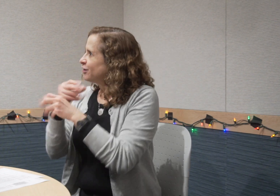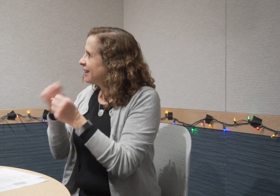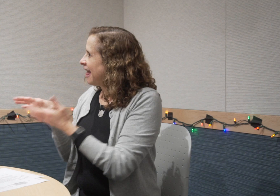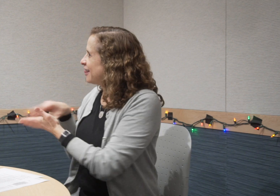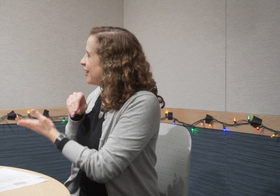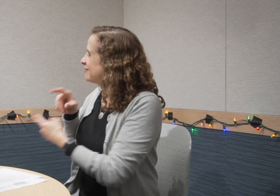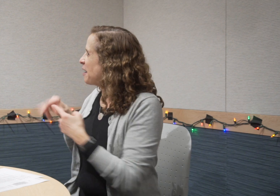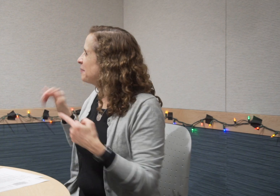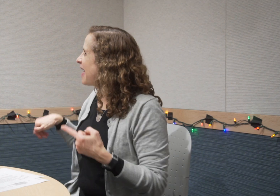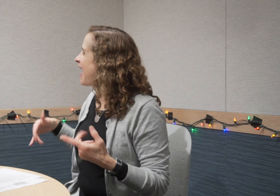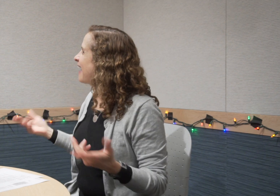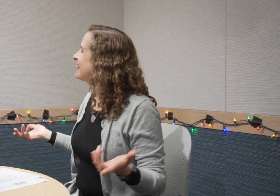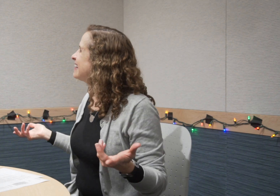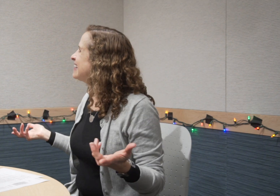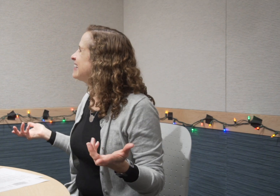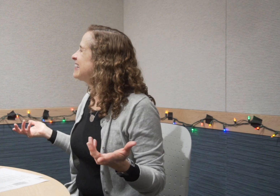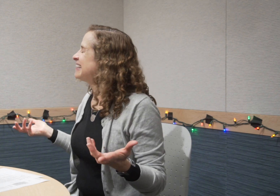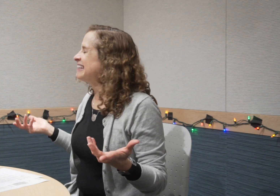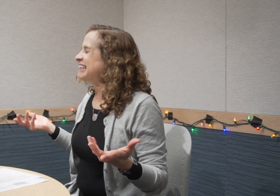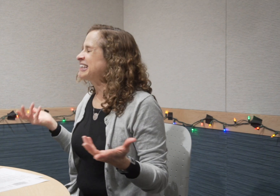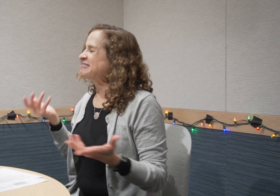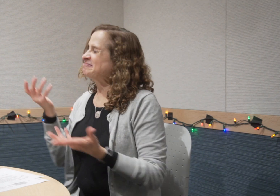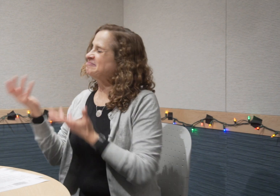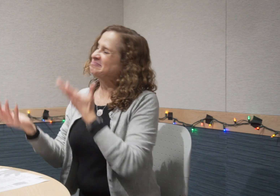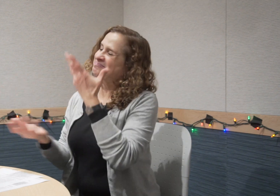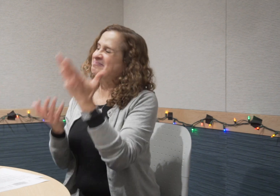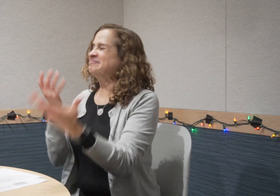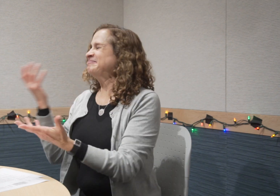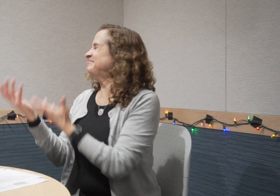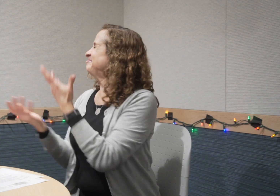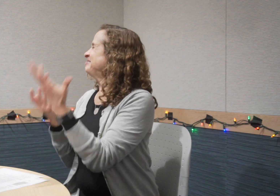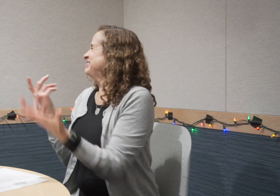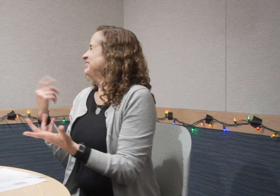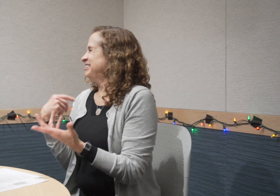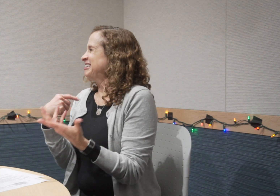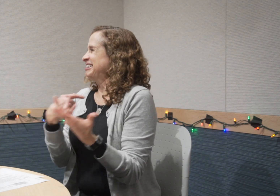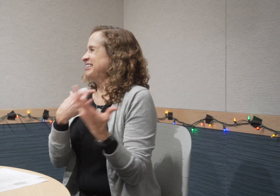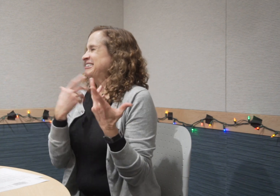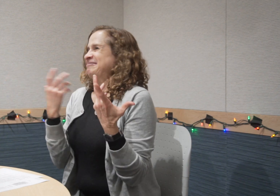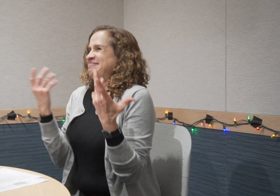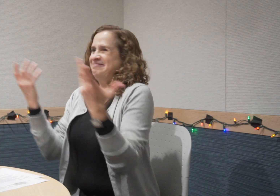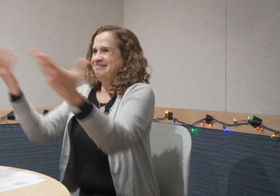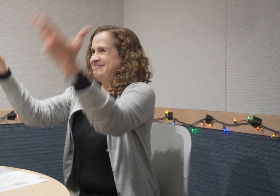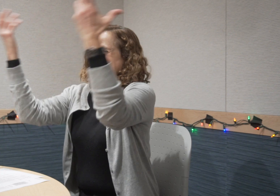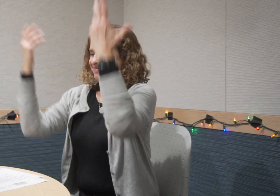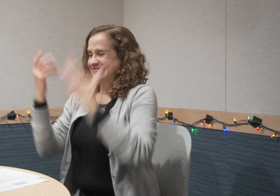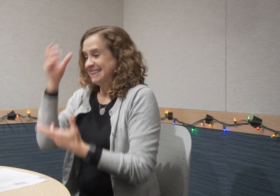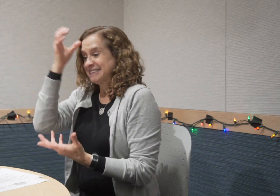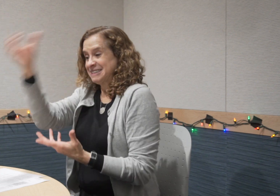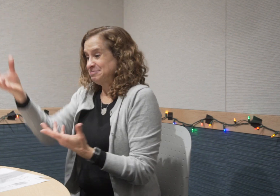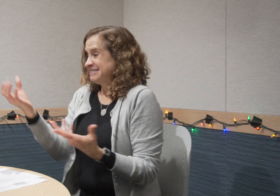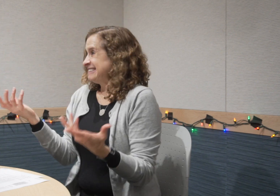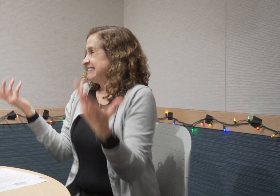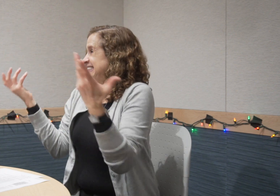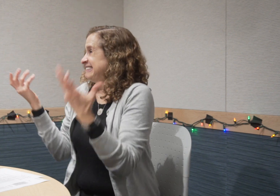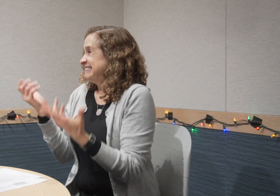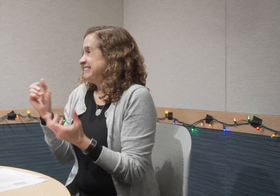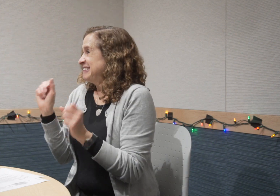that, but the rest of the world can actually learn from that and see how the benefits apply to many different groups. So that